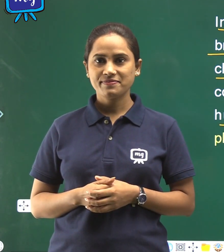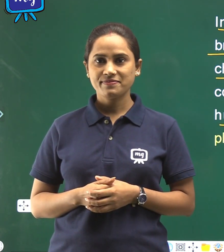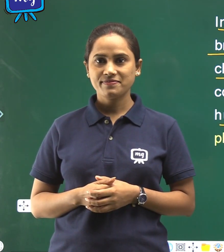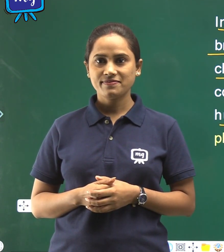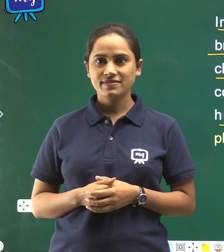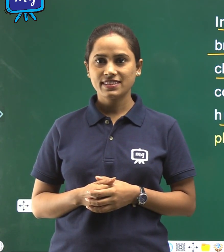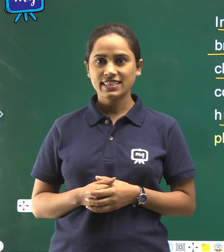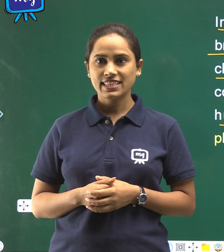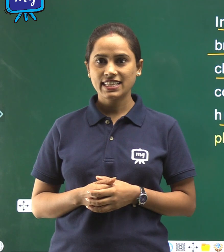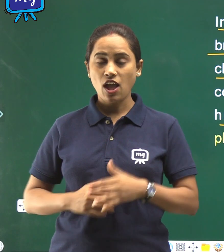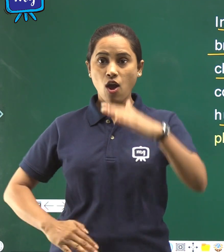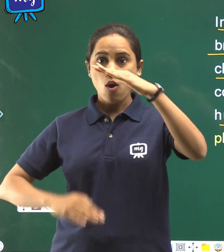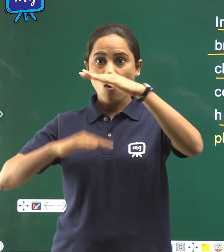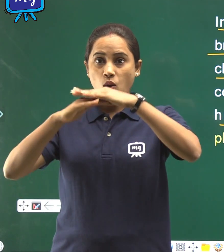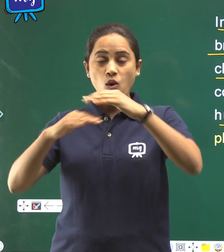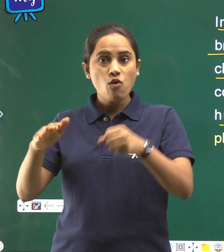full of joy,